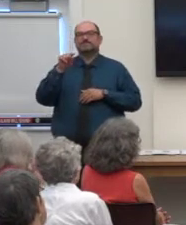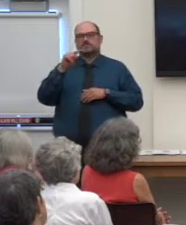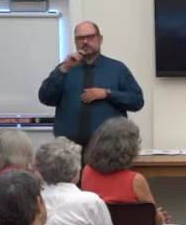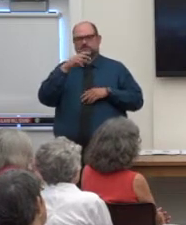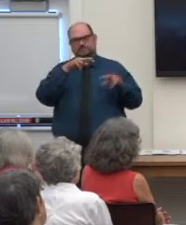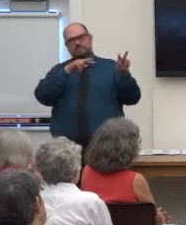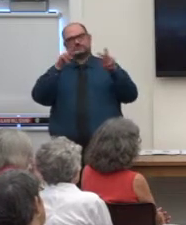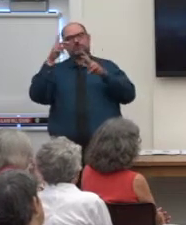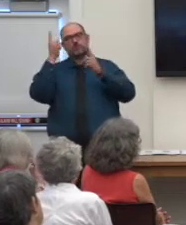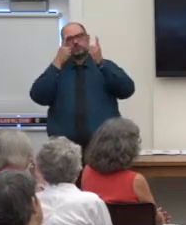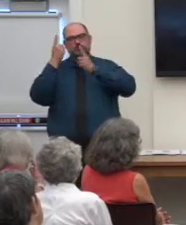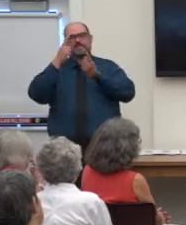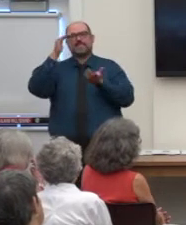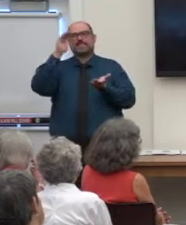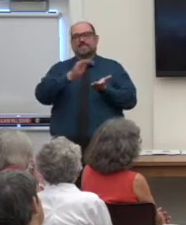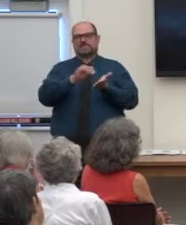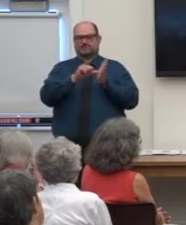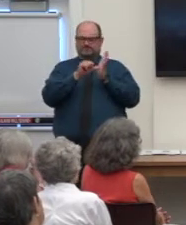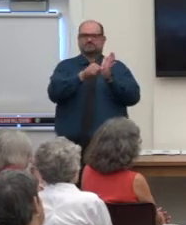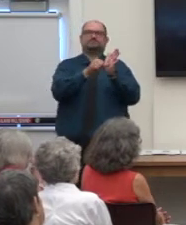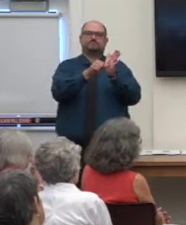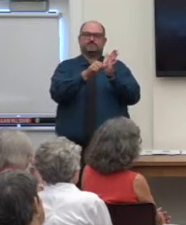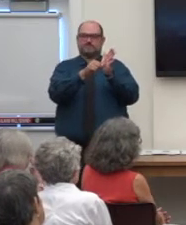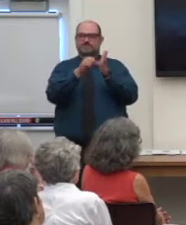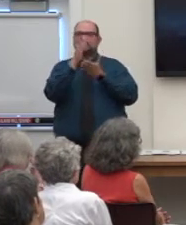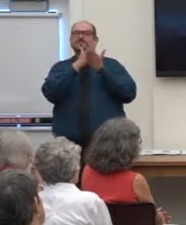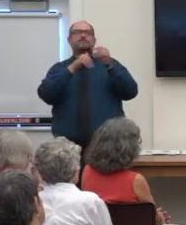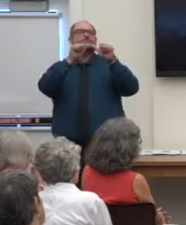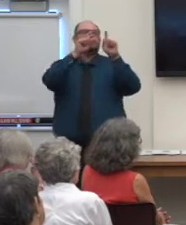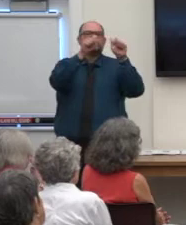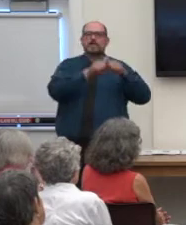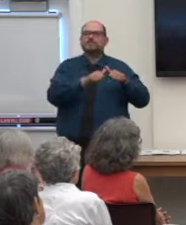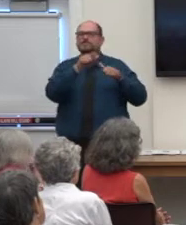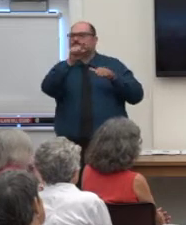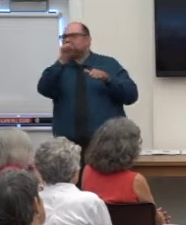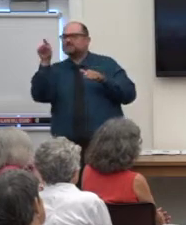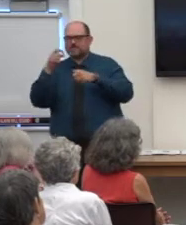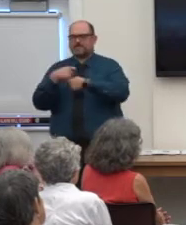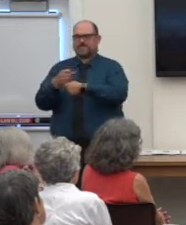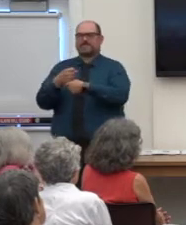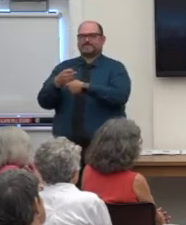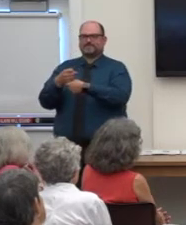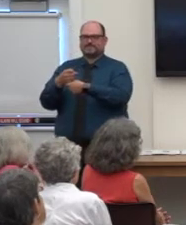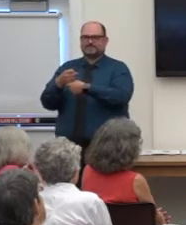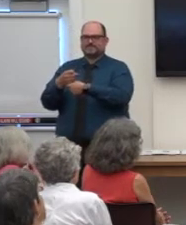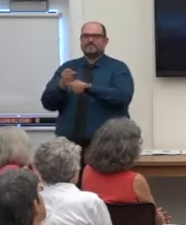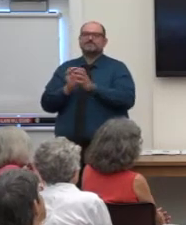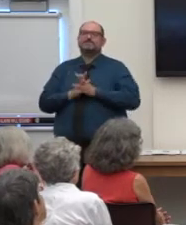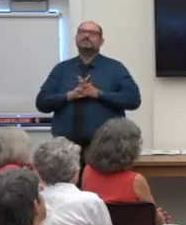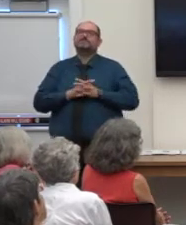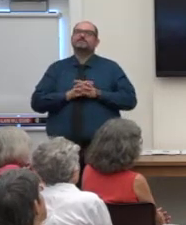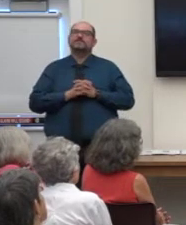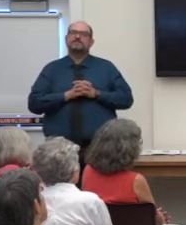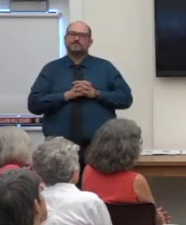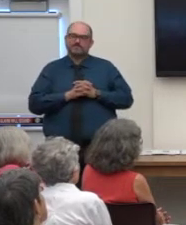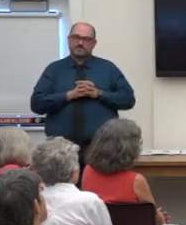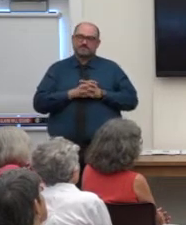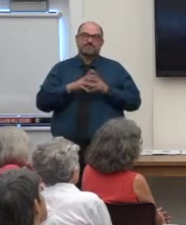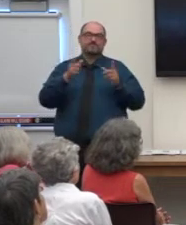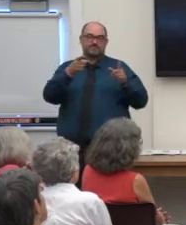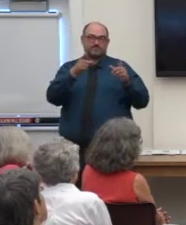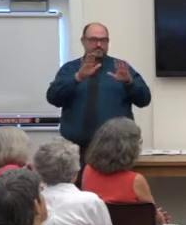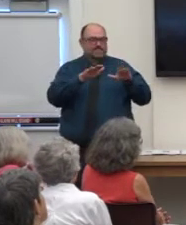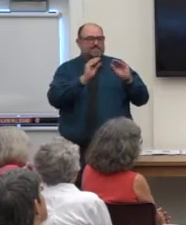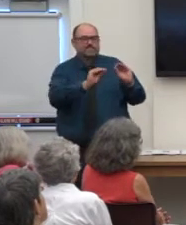less marked handshakes, not, that are very easy to perform, than the kinds that children would not be that kinds of signs that children would be able to do easily.